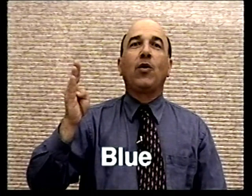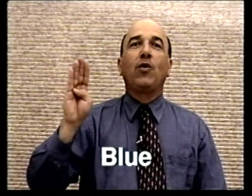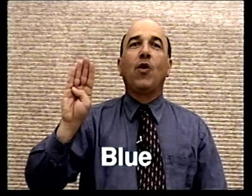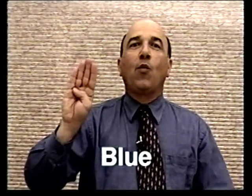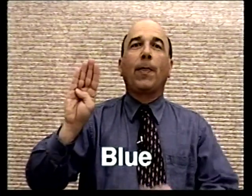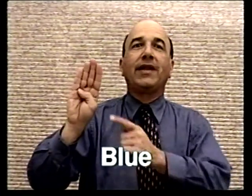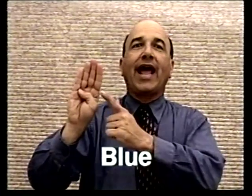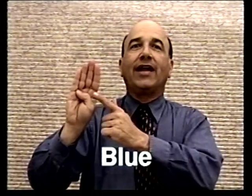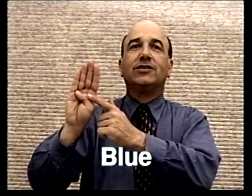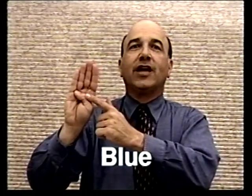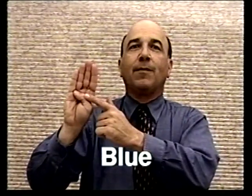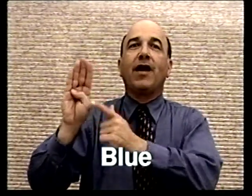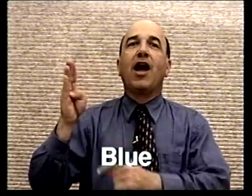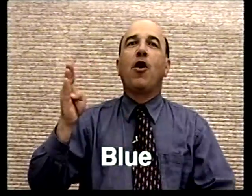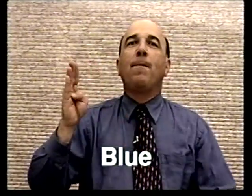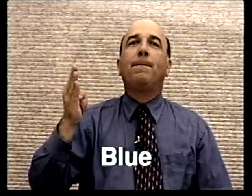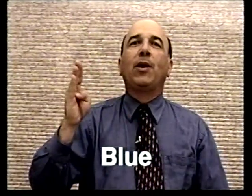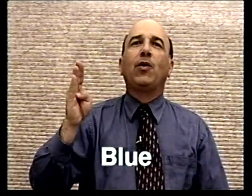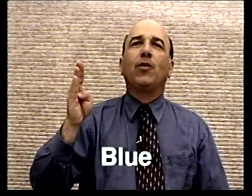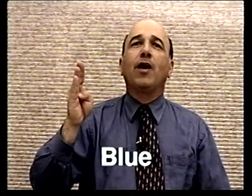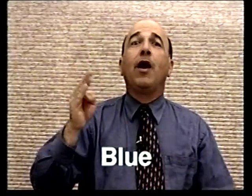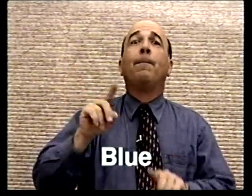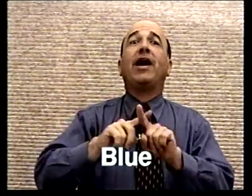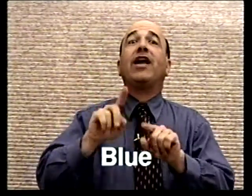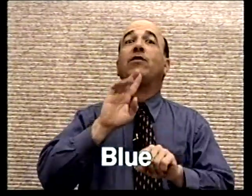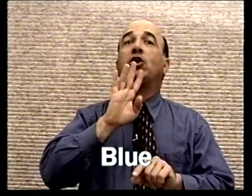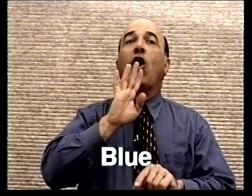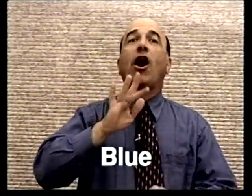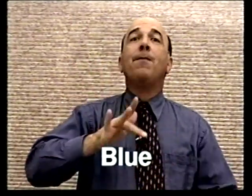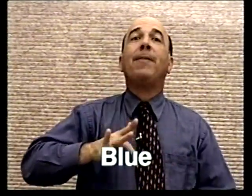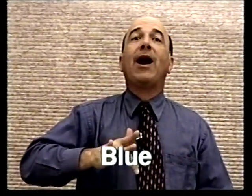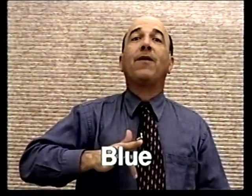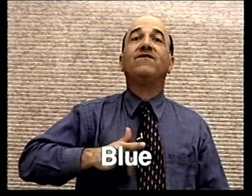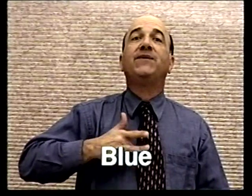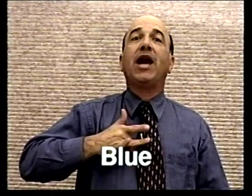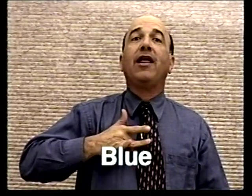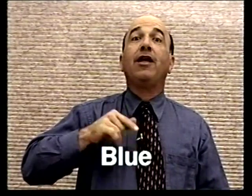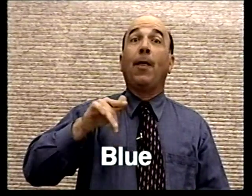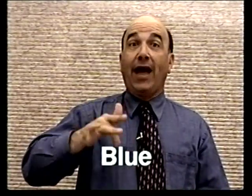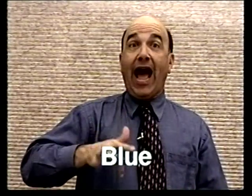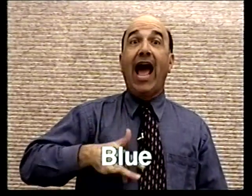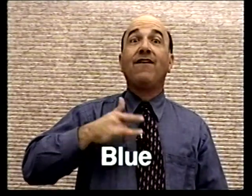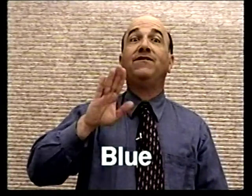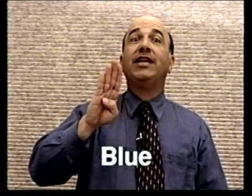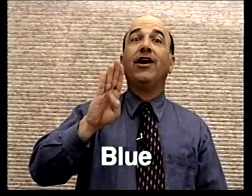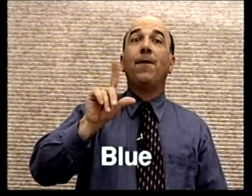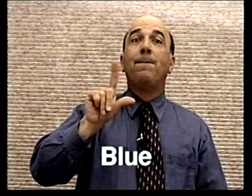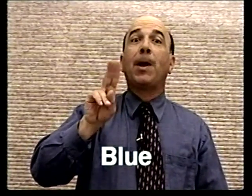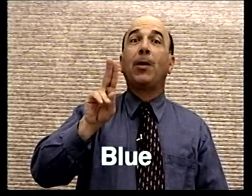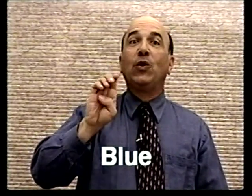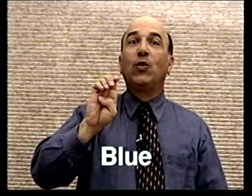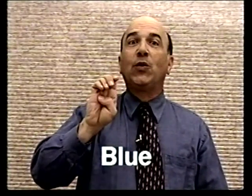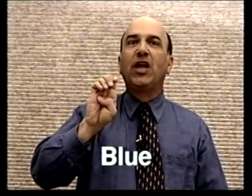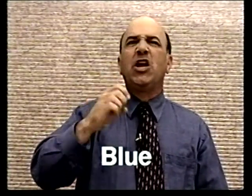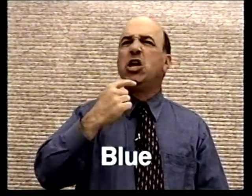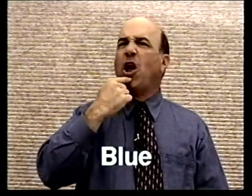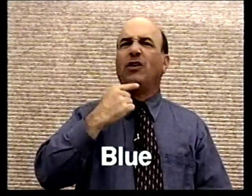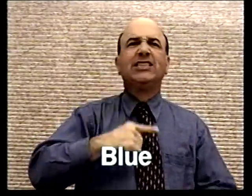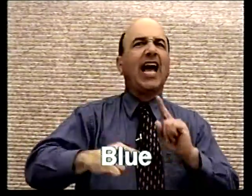Blue with the hand shape. Blue. But if you're talking about the feeling that I feel blue, you don't